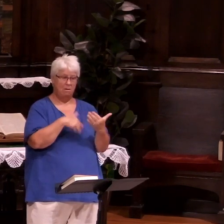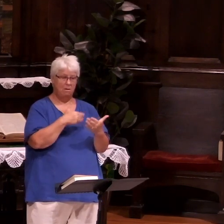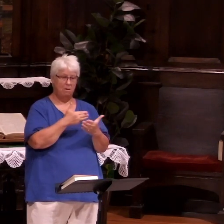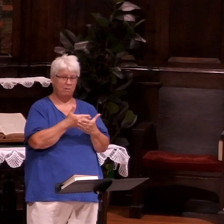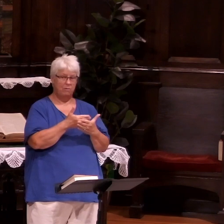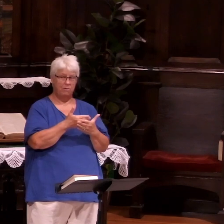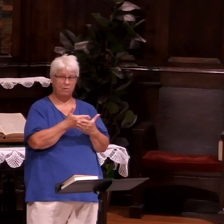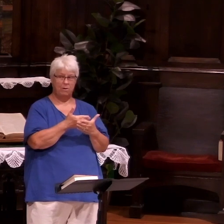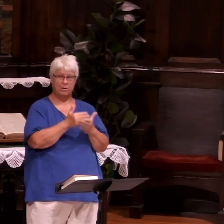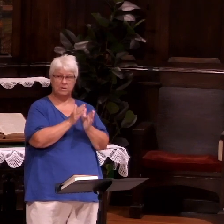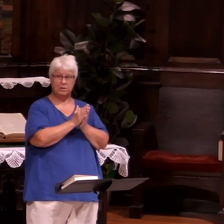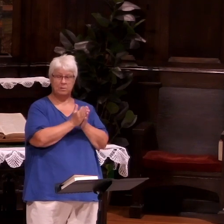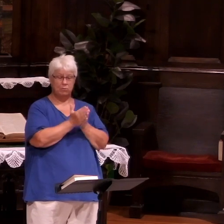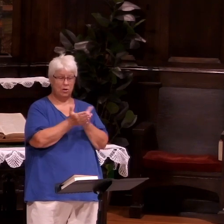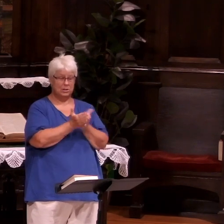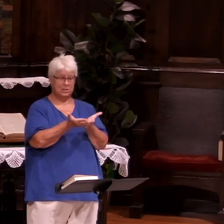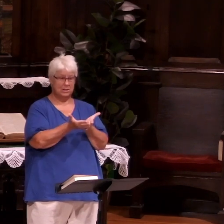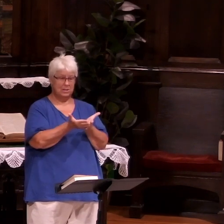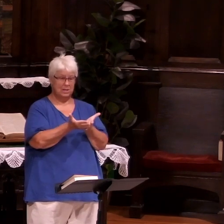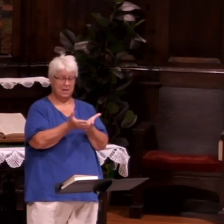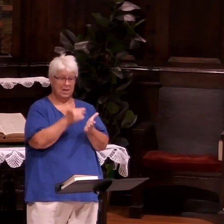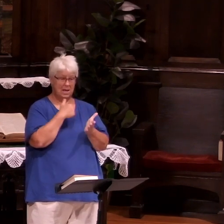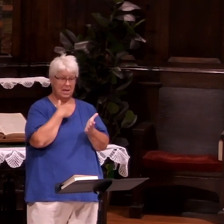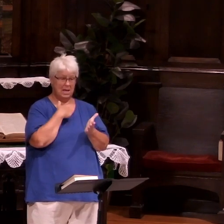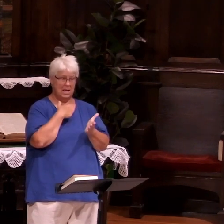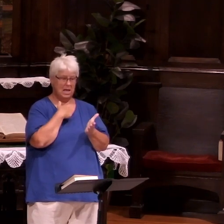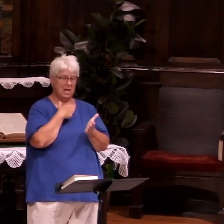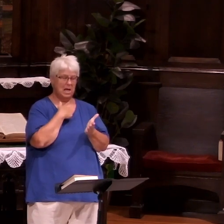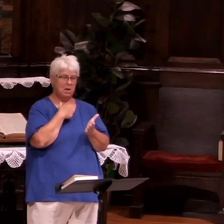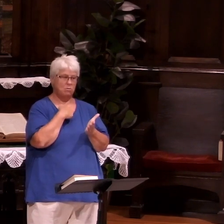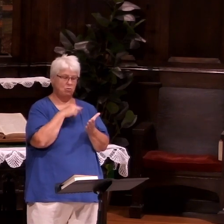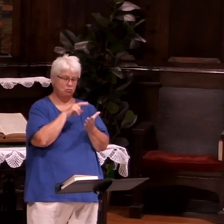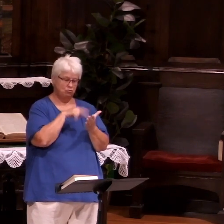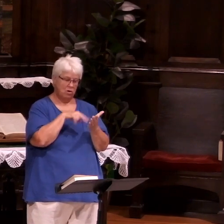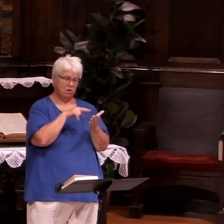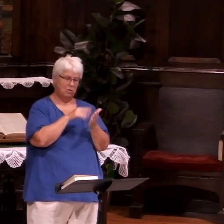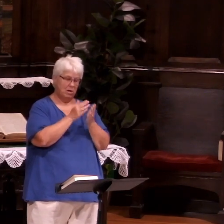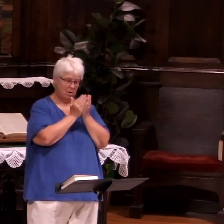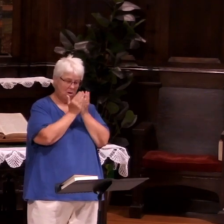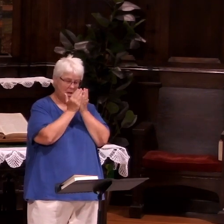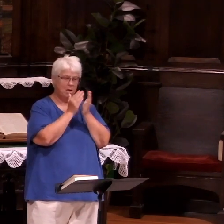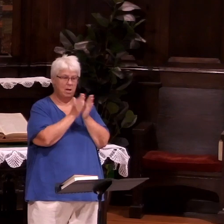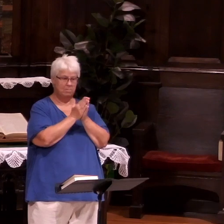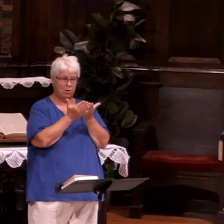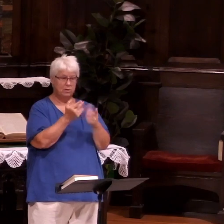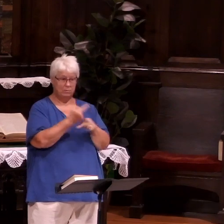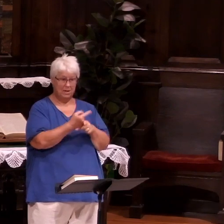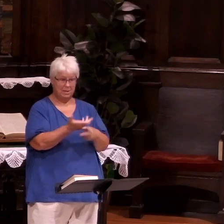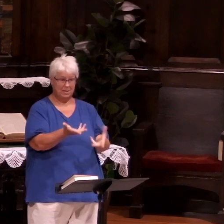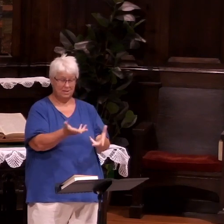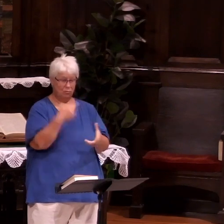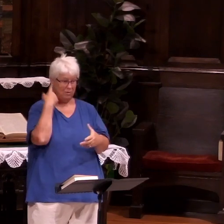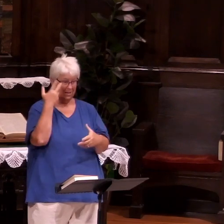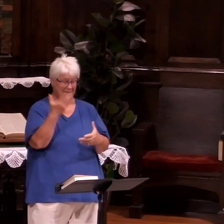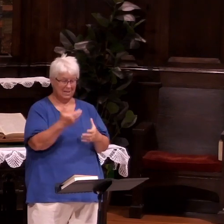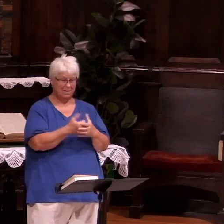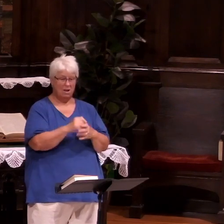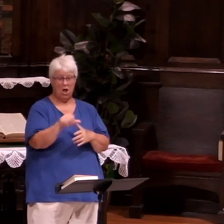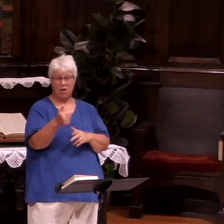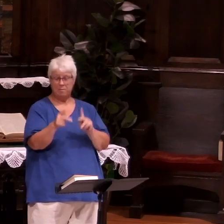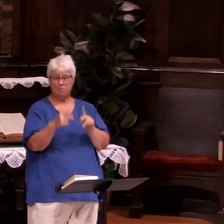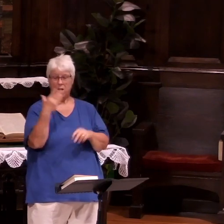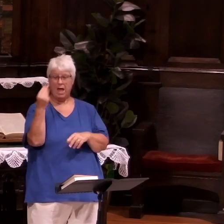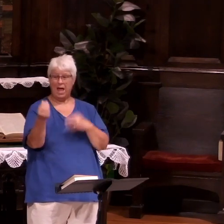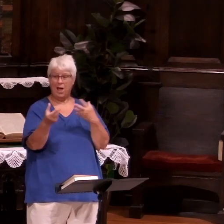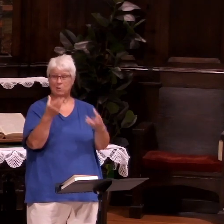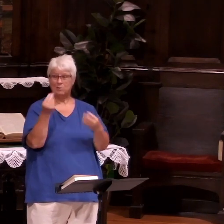of the books. I couldn't get enough books. Wild and crazy, right? While other teens were